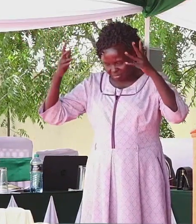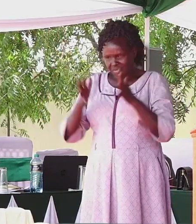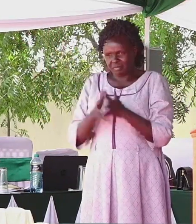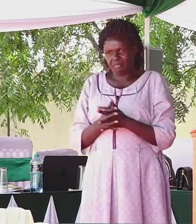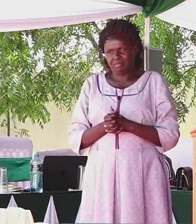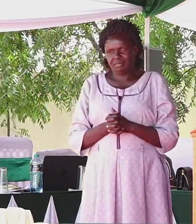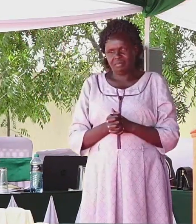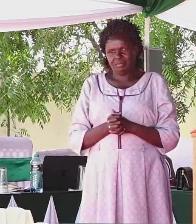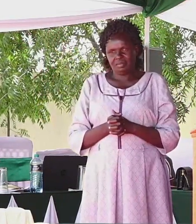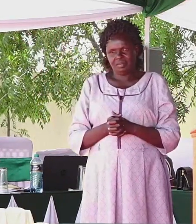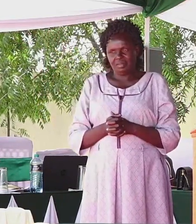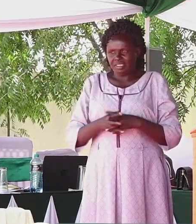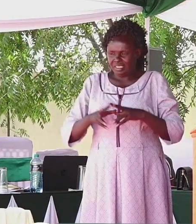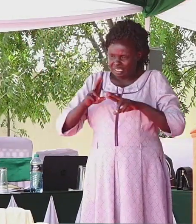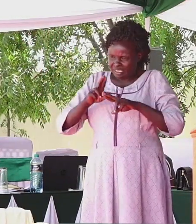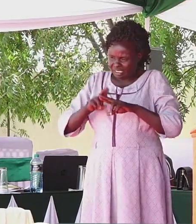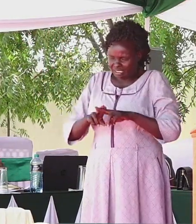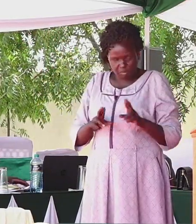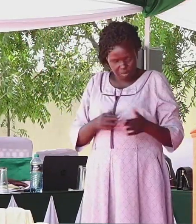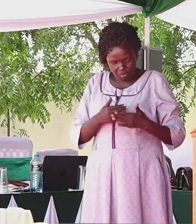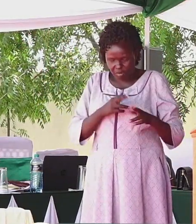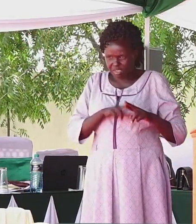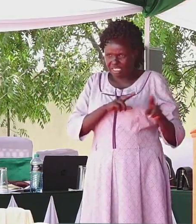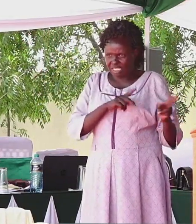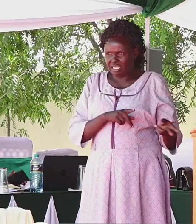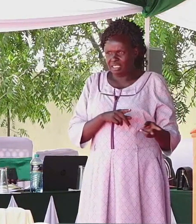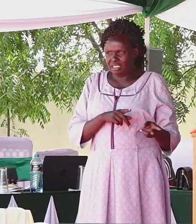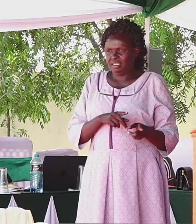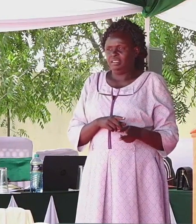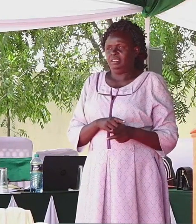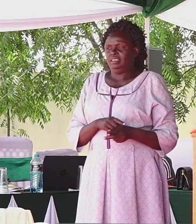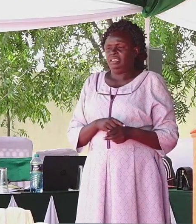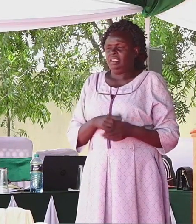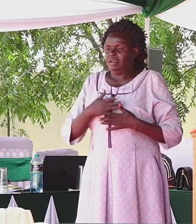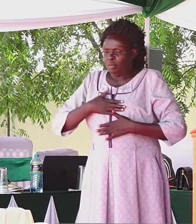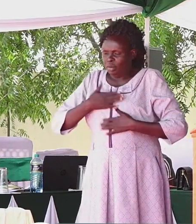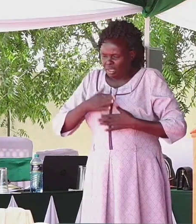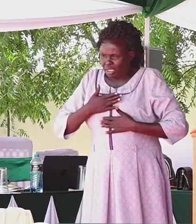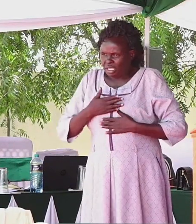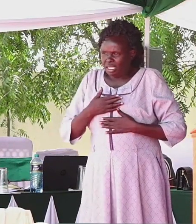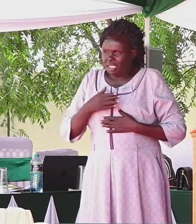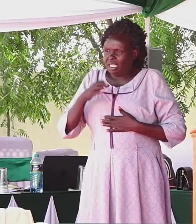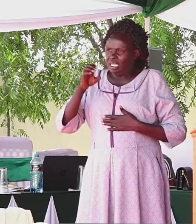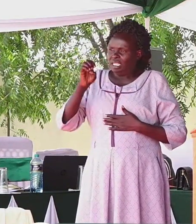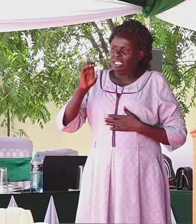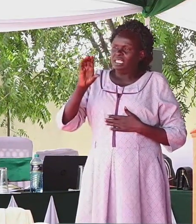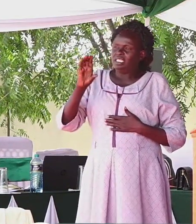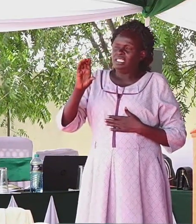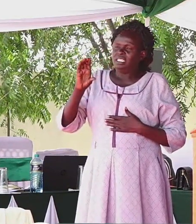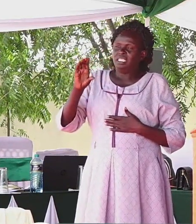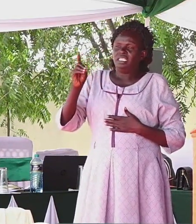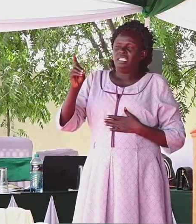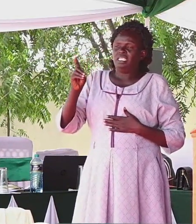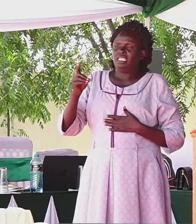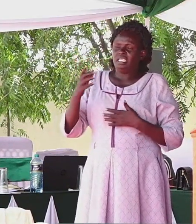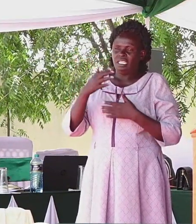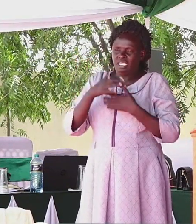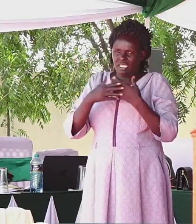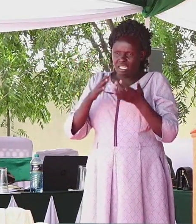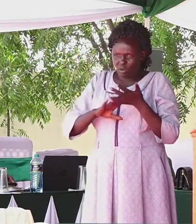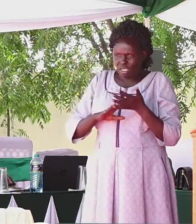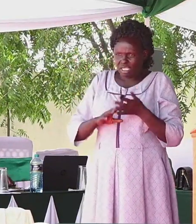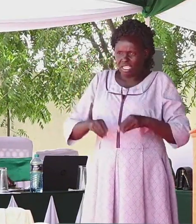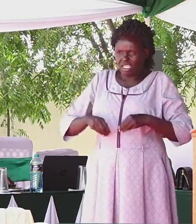As I sit down, I want to appreciate the ECD network for giving me an